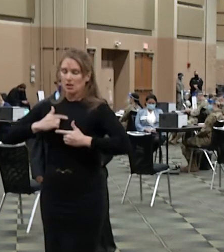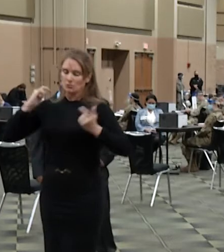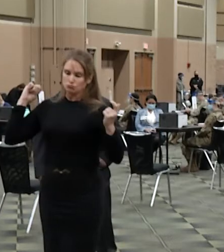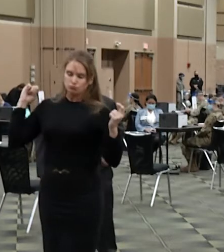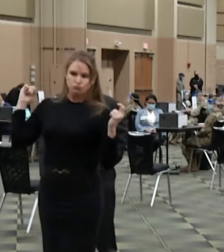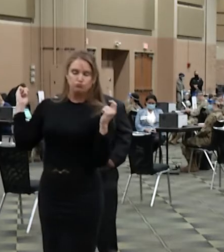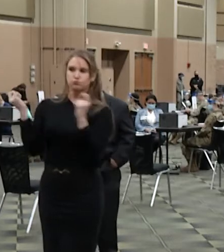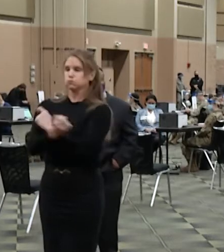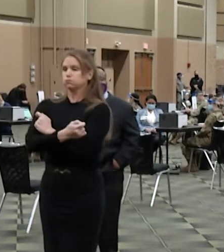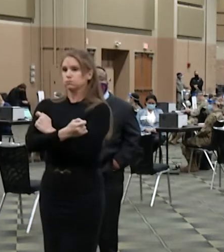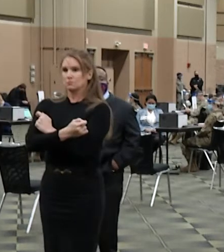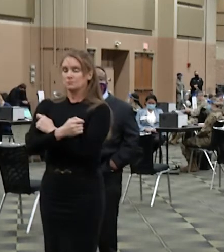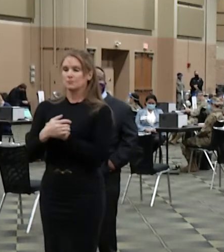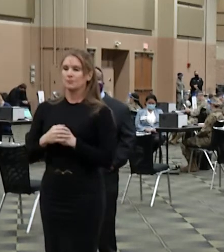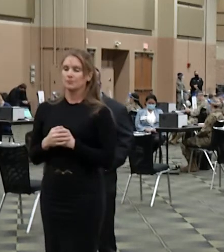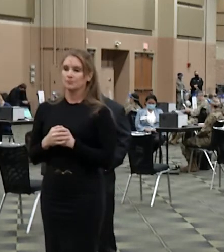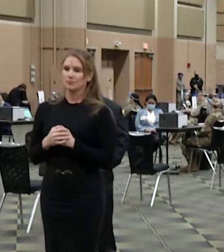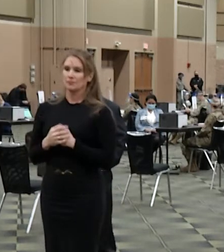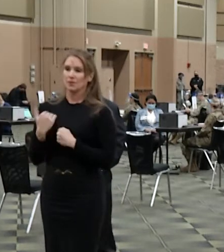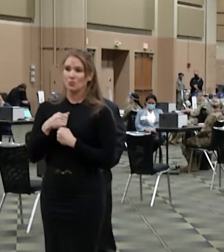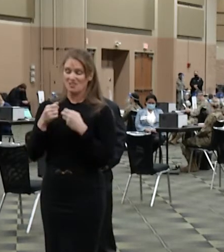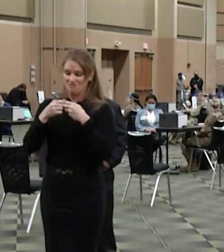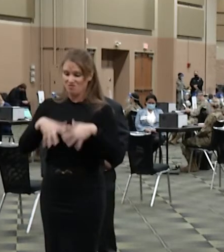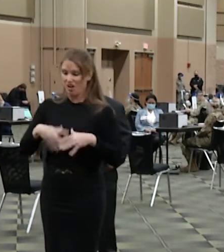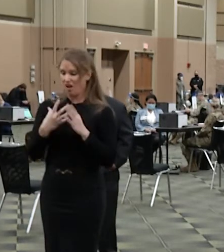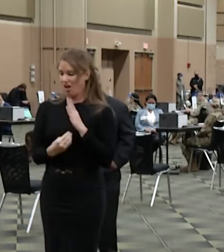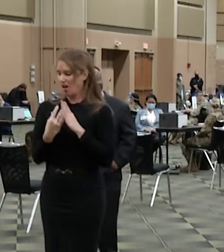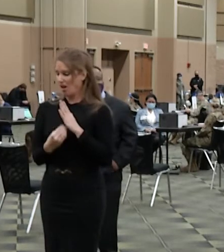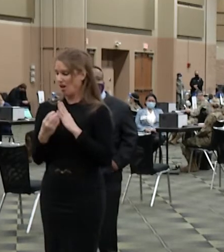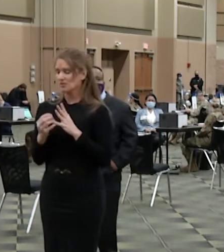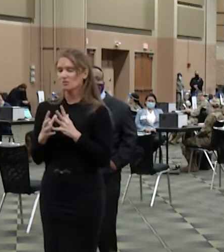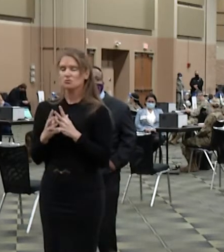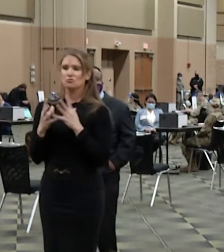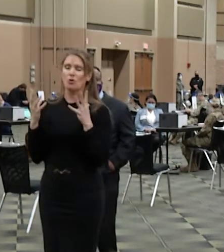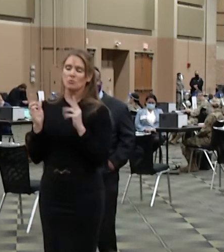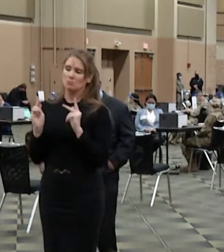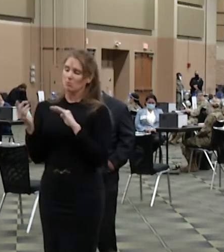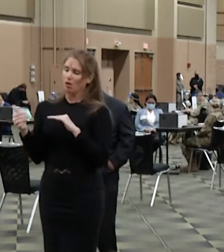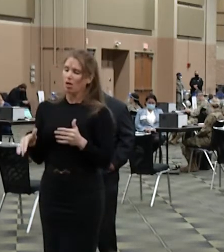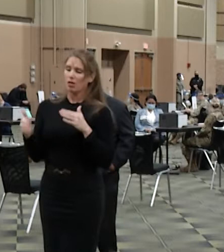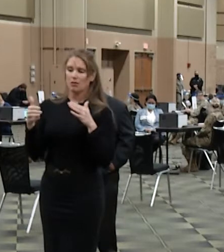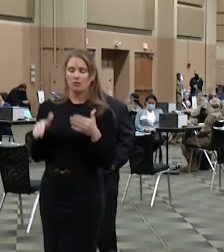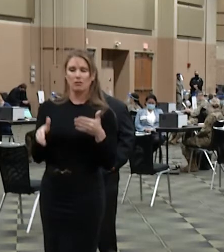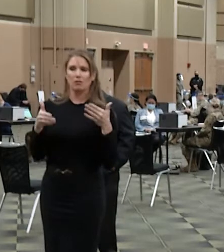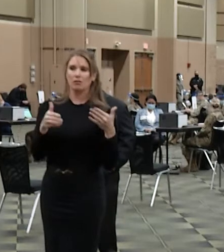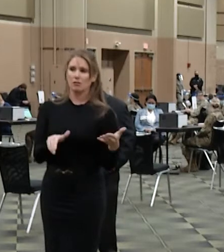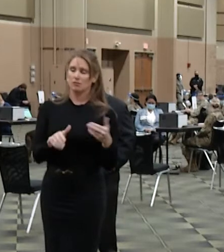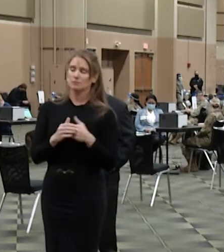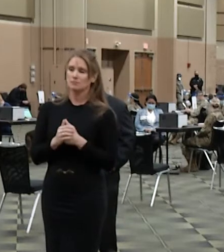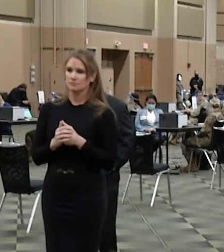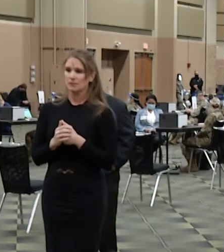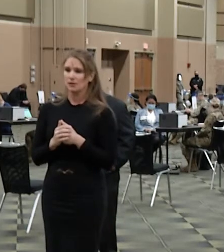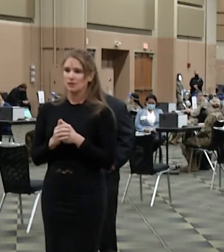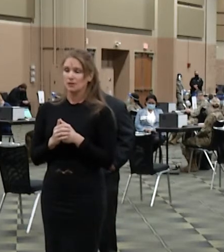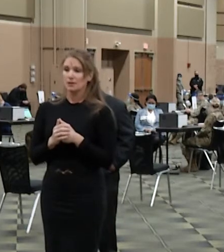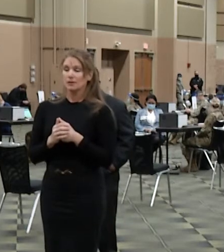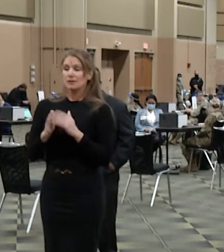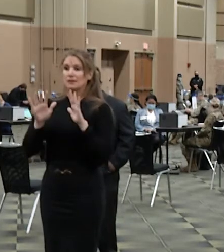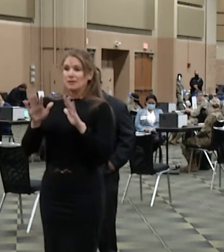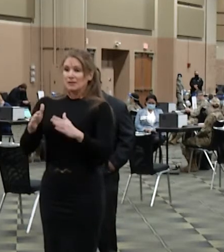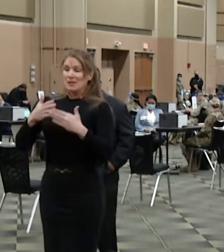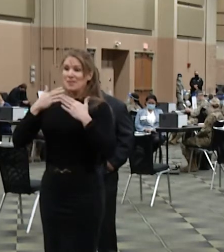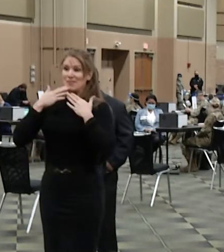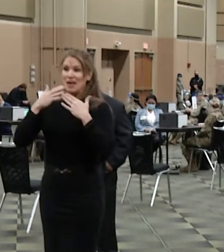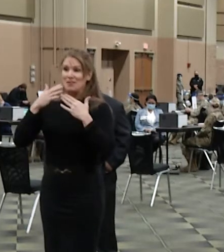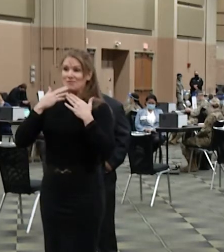change rapidly. And we have lost far too many lives and livelihoods. But thankfully,